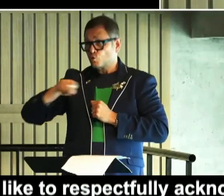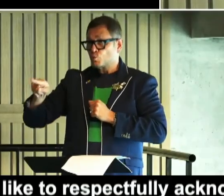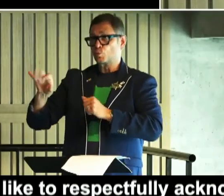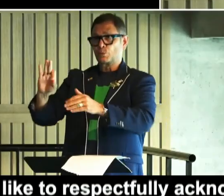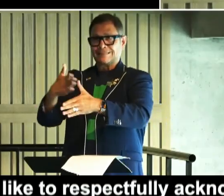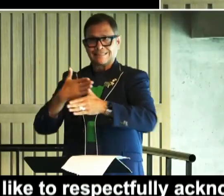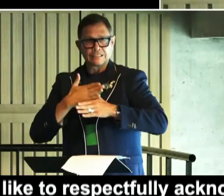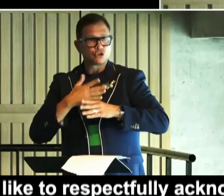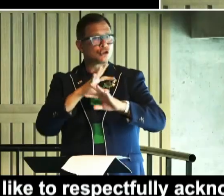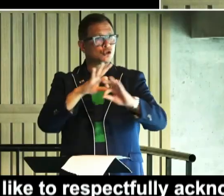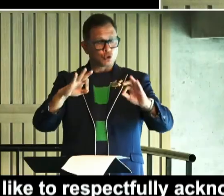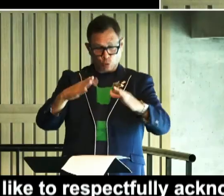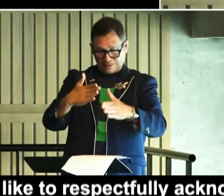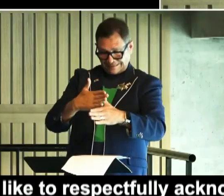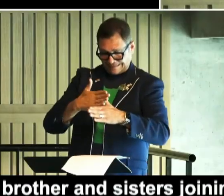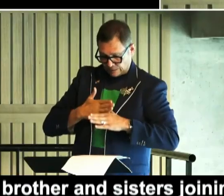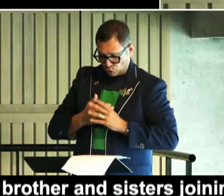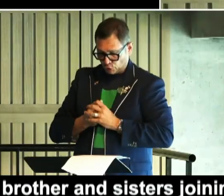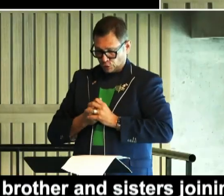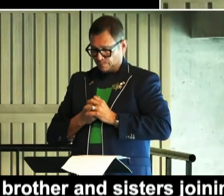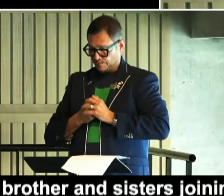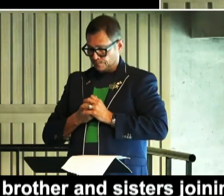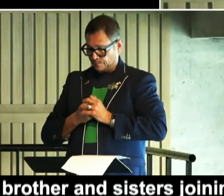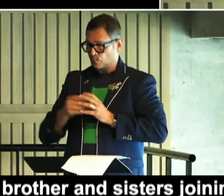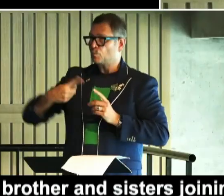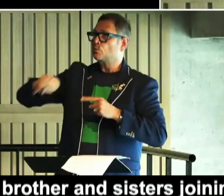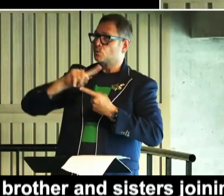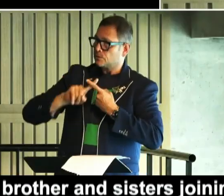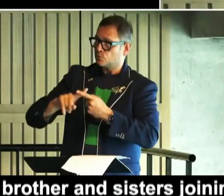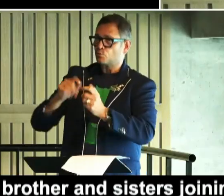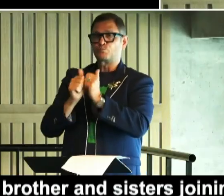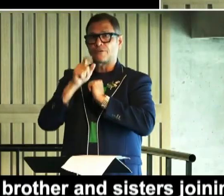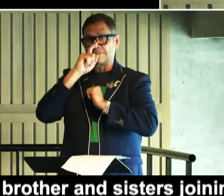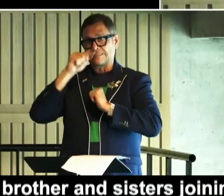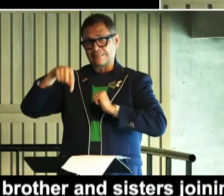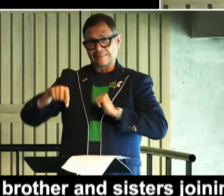It doesn't matter which Aboriginal nation that you have come from.